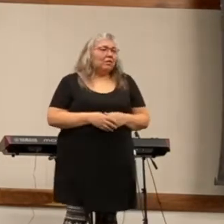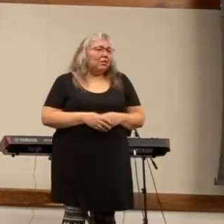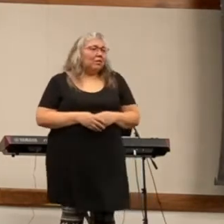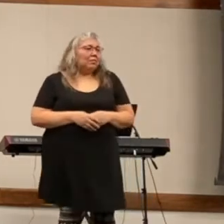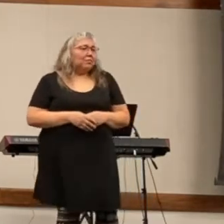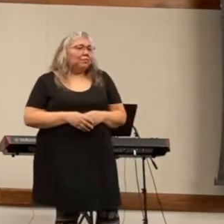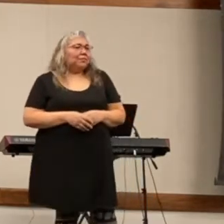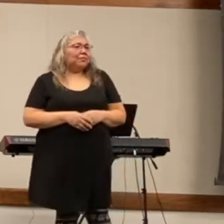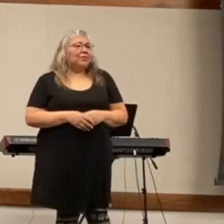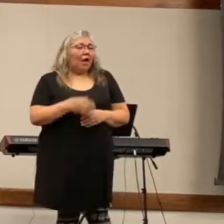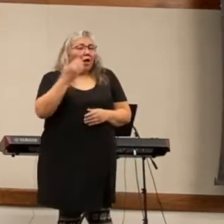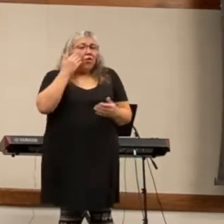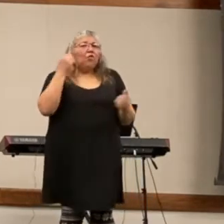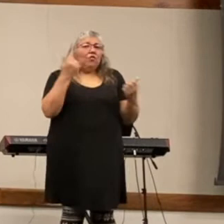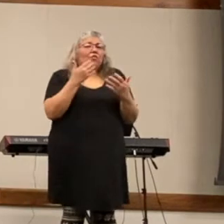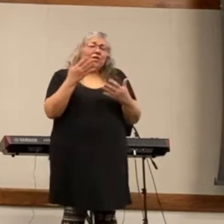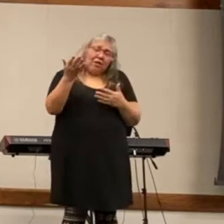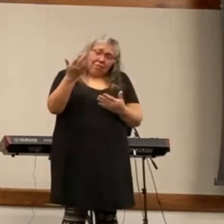on.